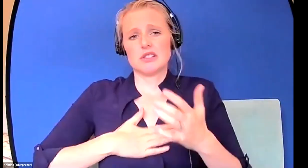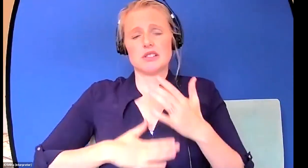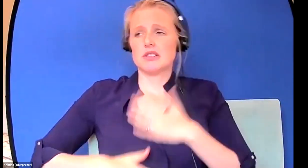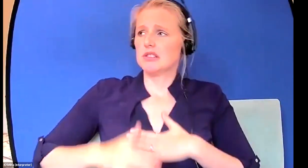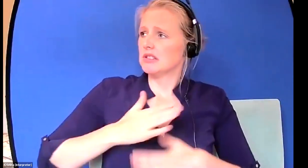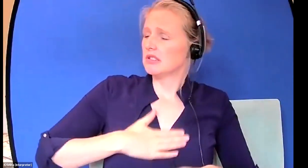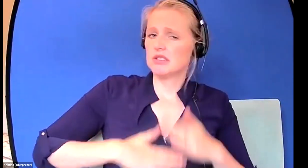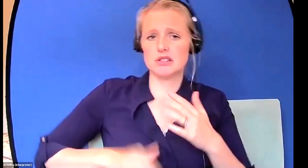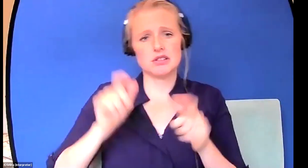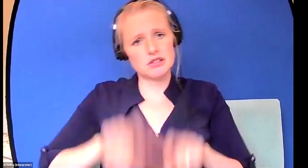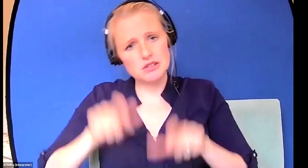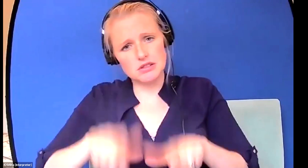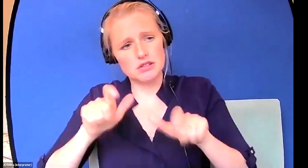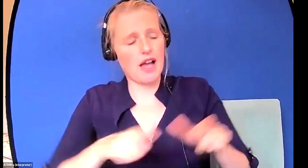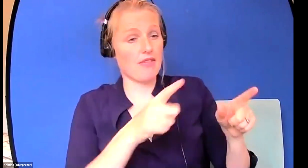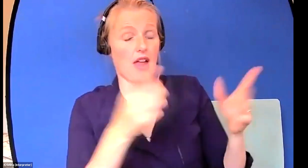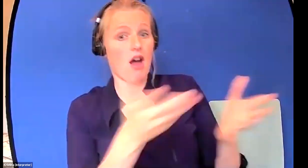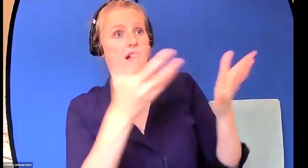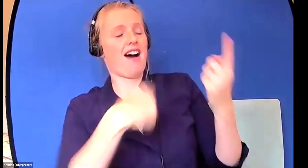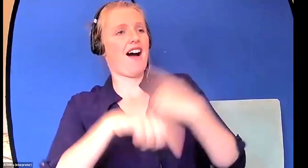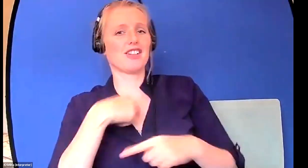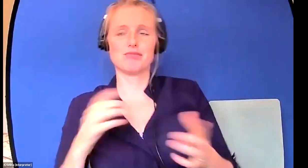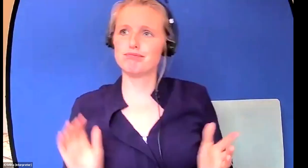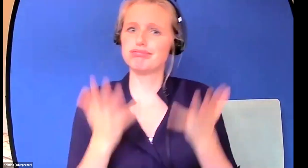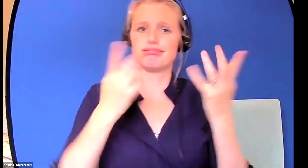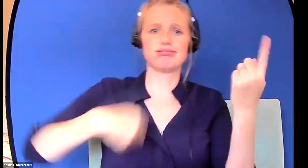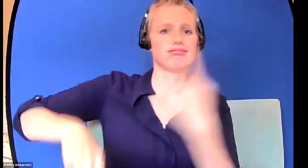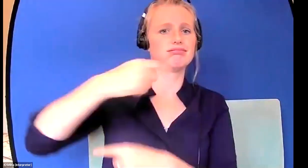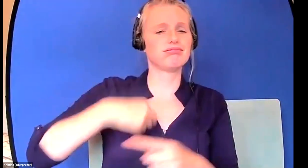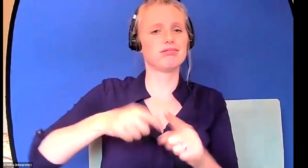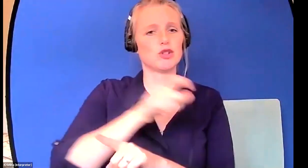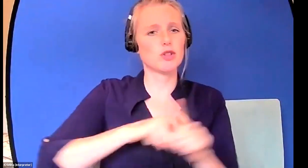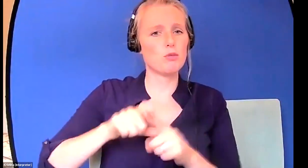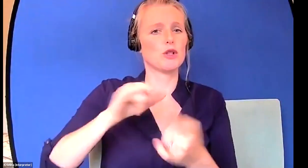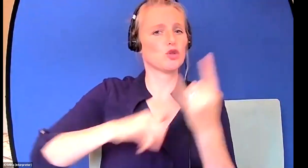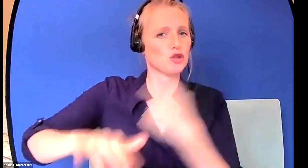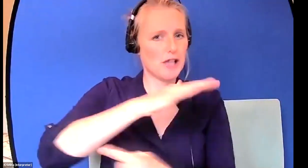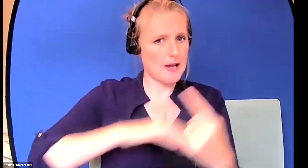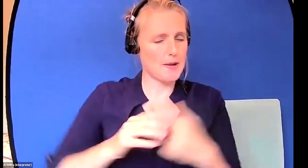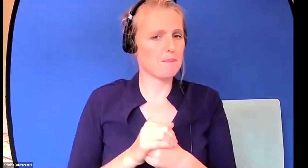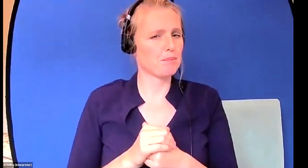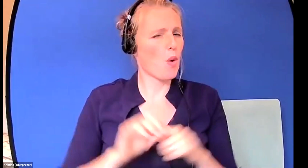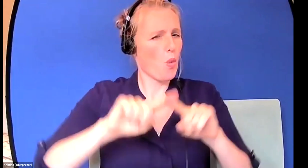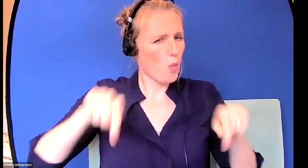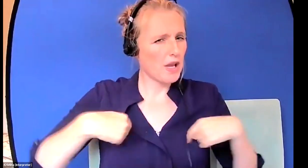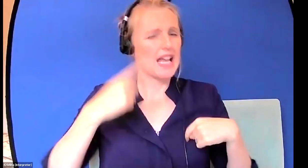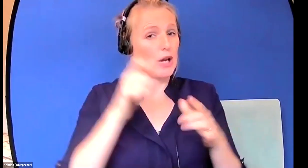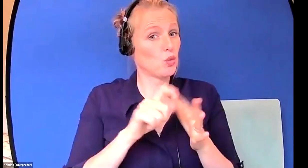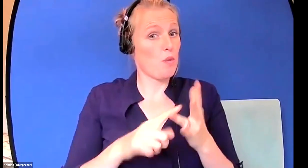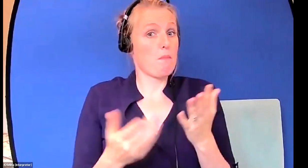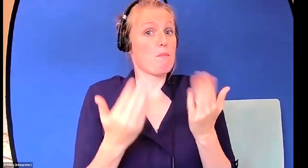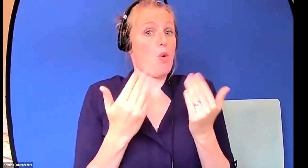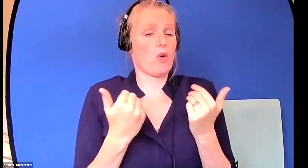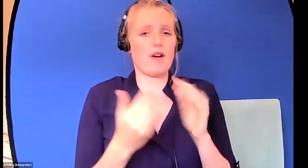public well-being. But our ambition can also reach wider, I think. We can extend that further if, as some